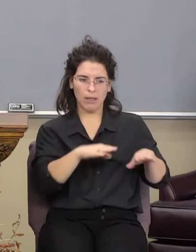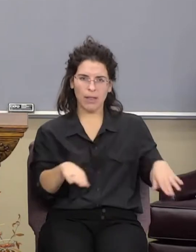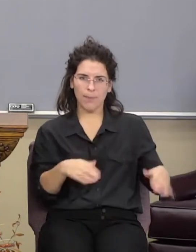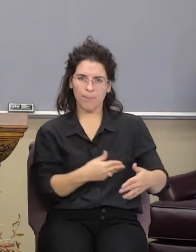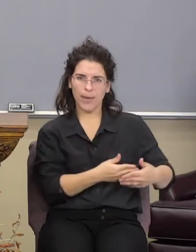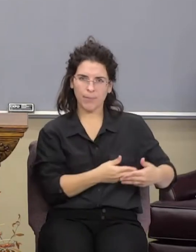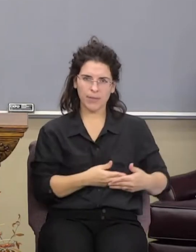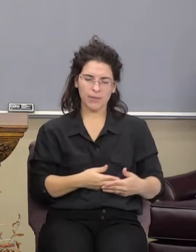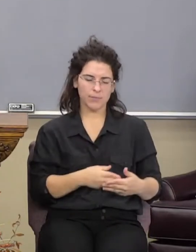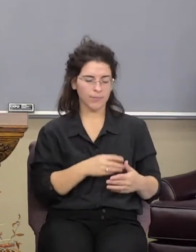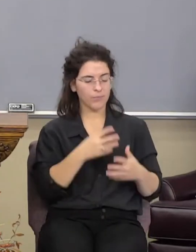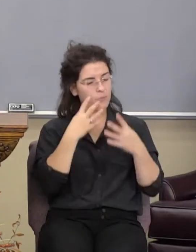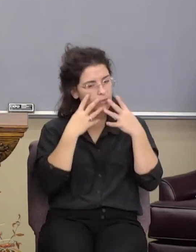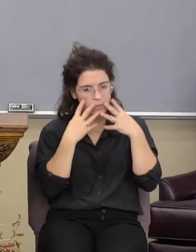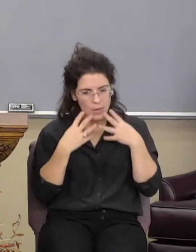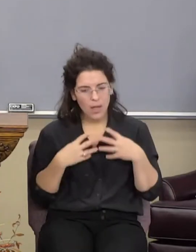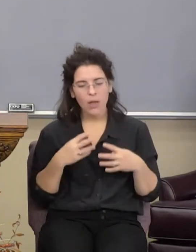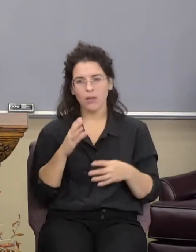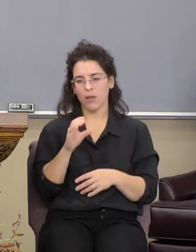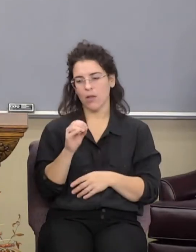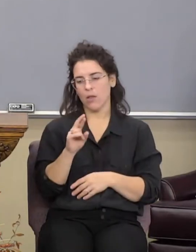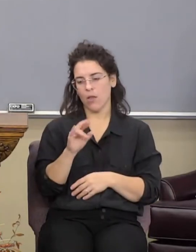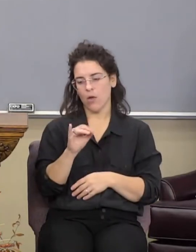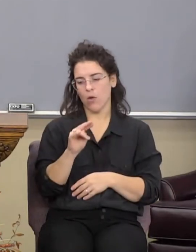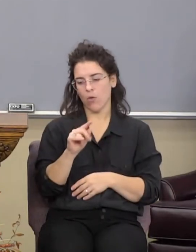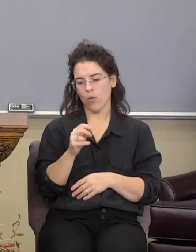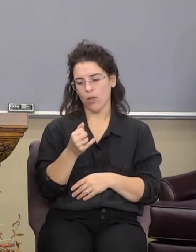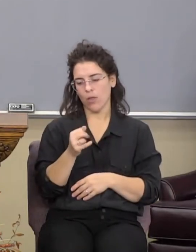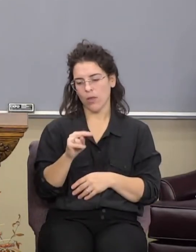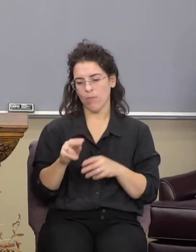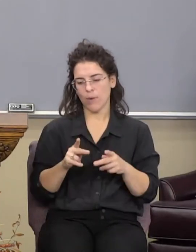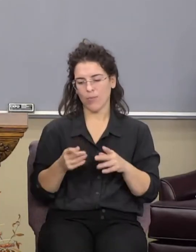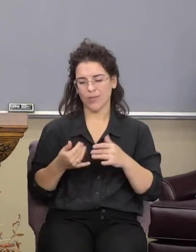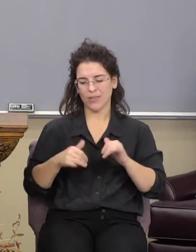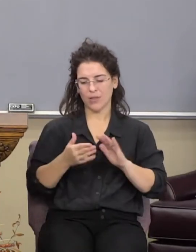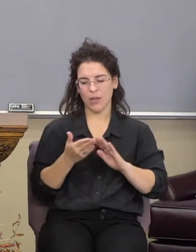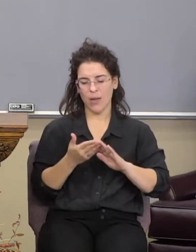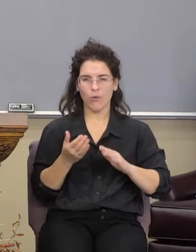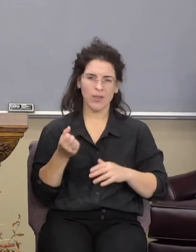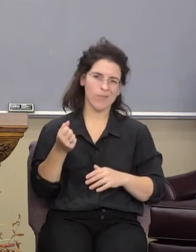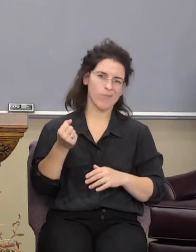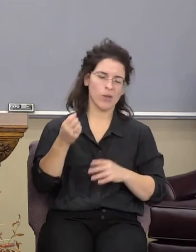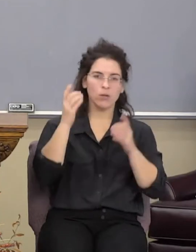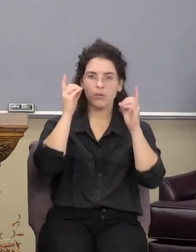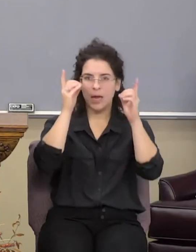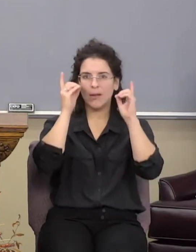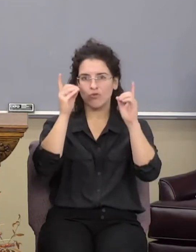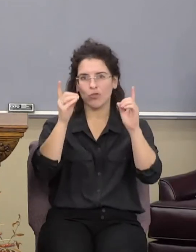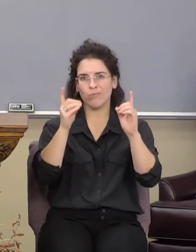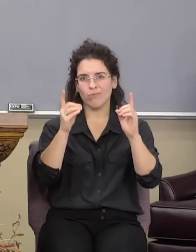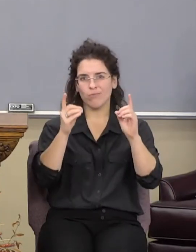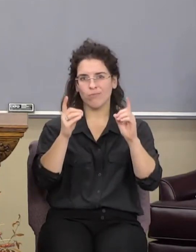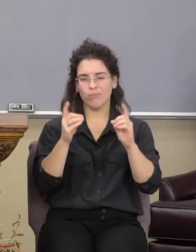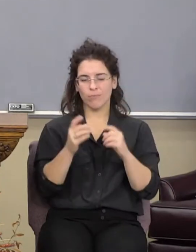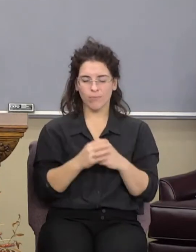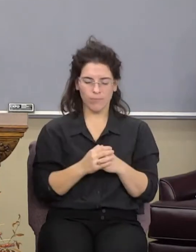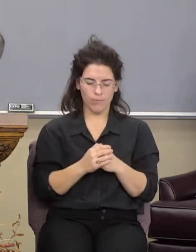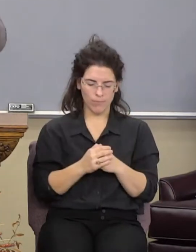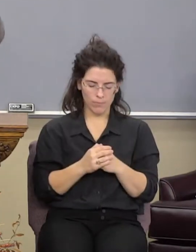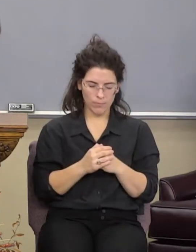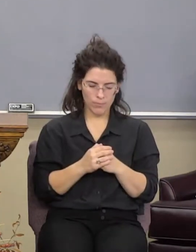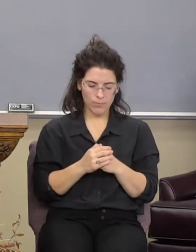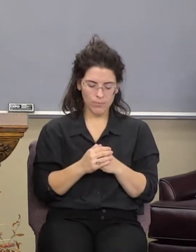Well, sadly, the Corinthians, they were still operating on the milk doctrines. And so the Apostle